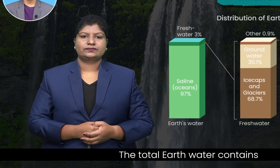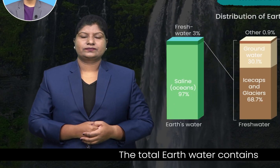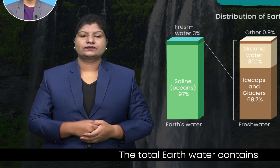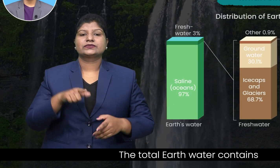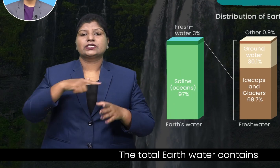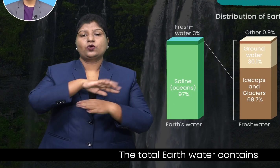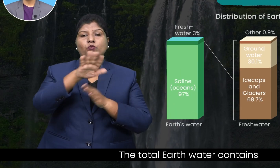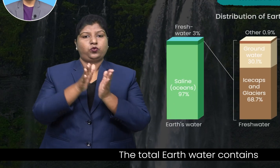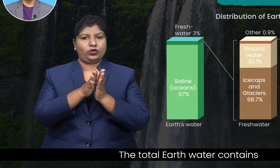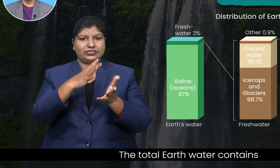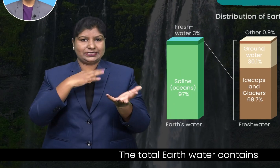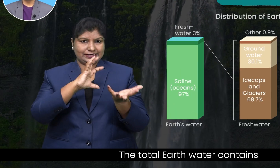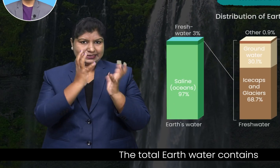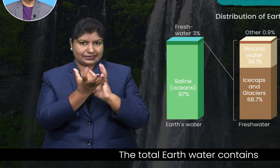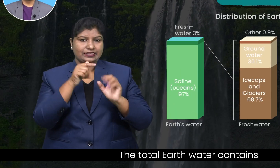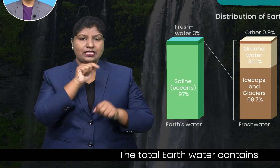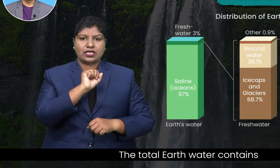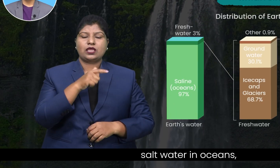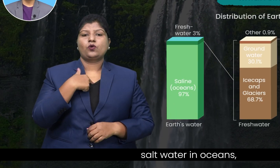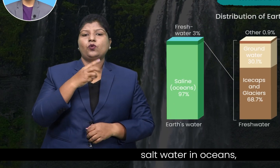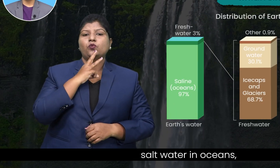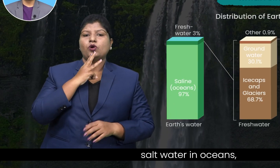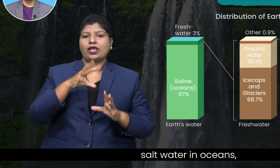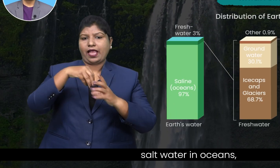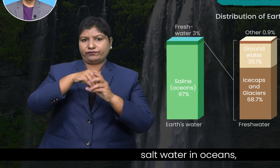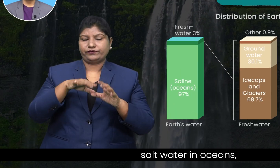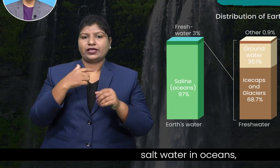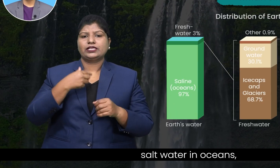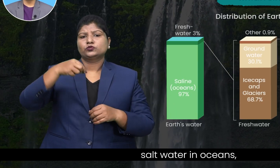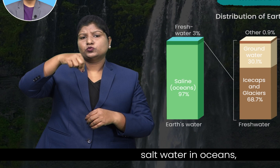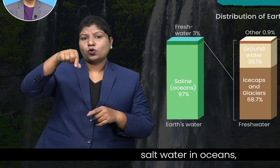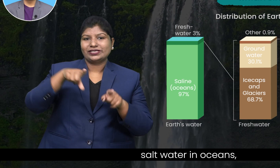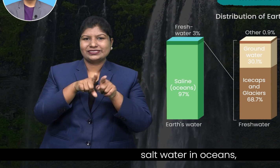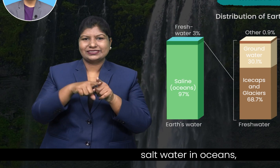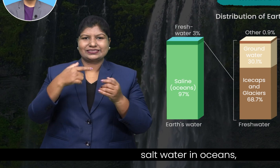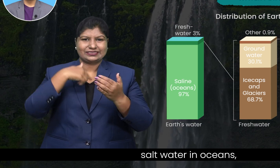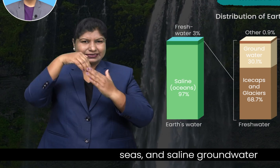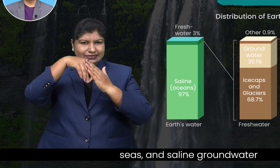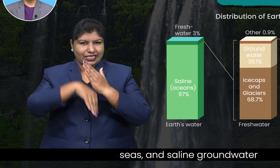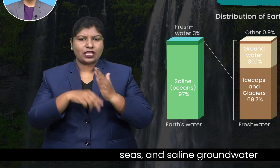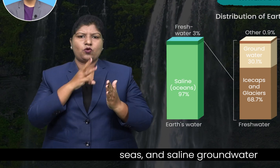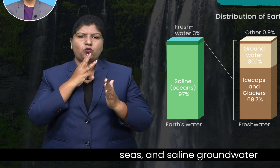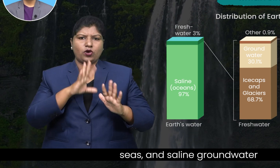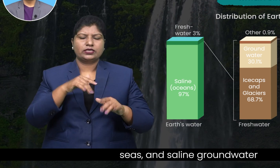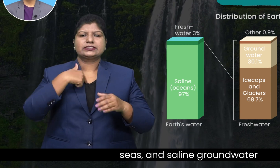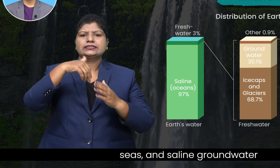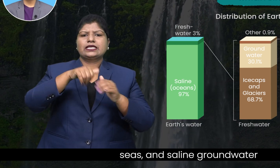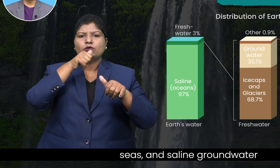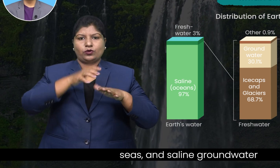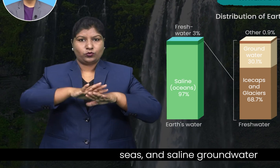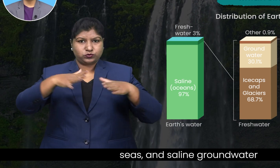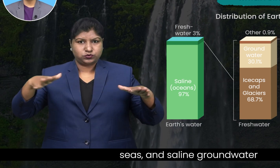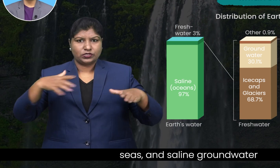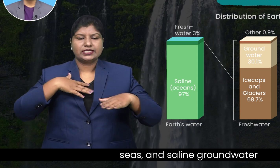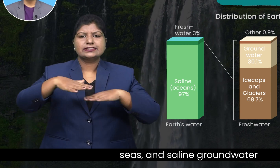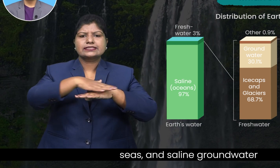The total Earth's water contains salt water in oceans, seas, and